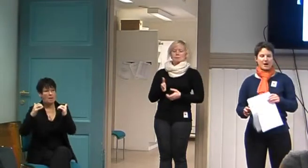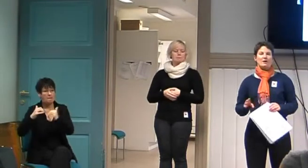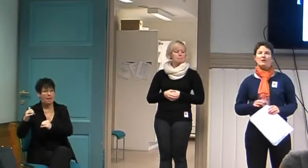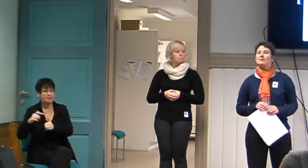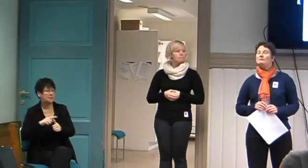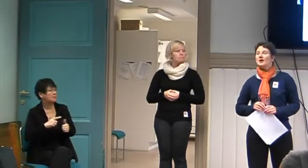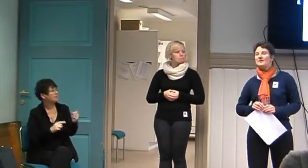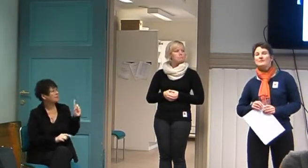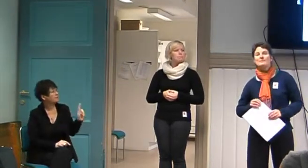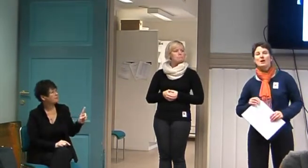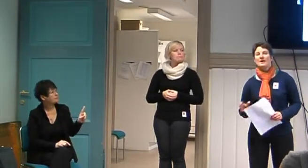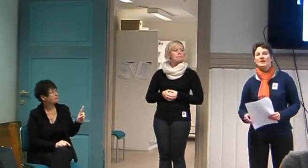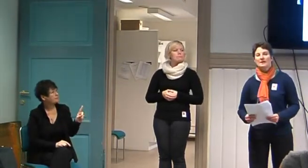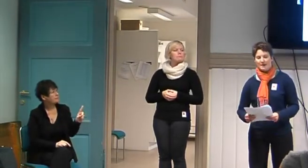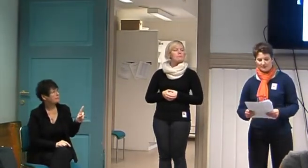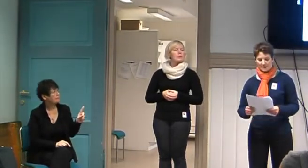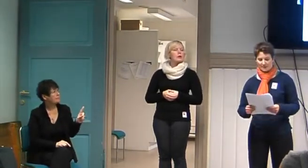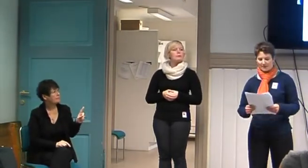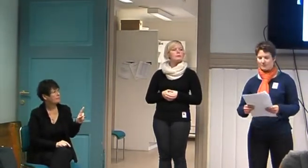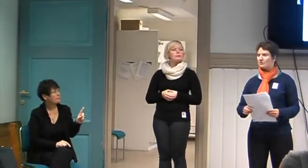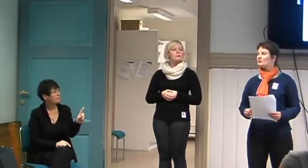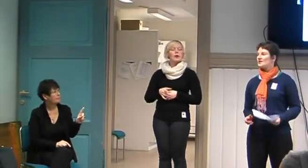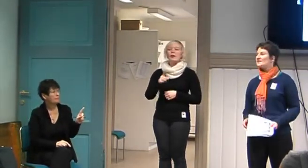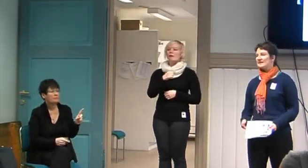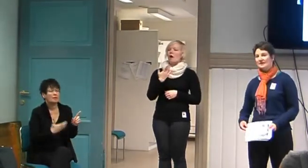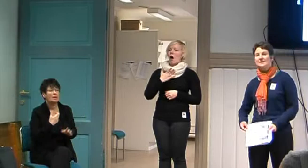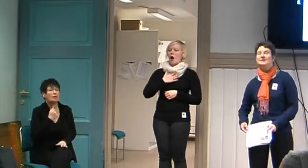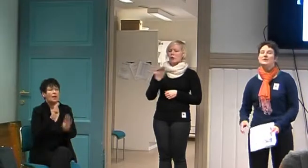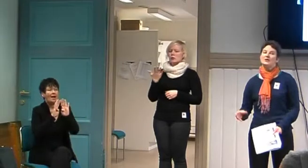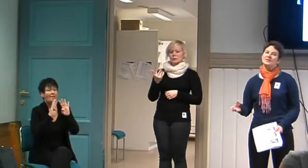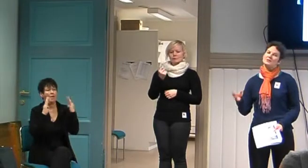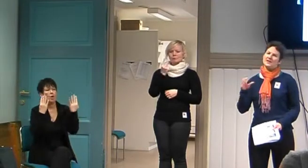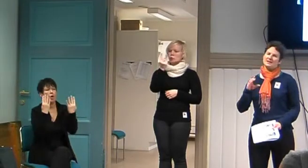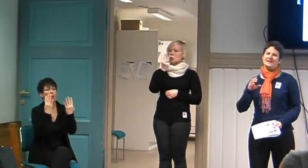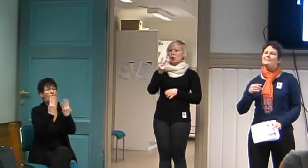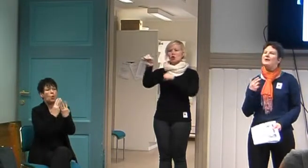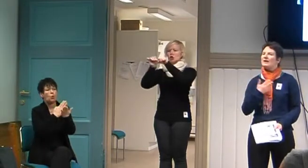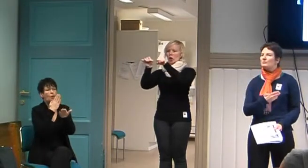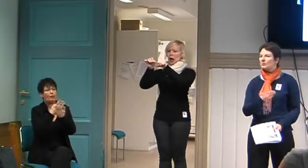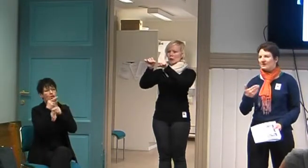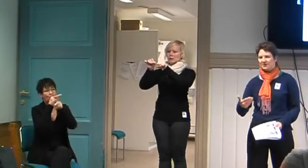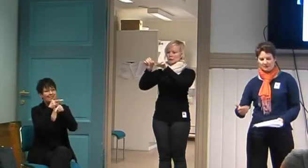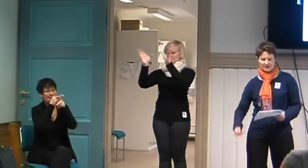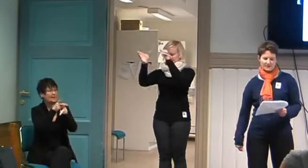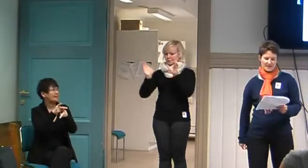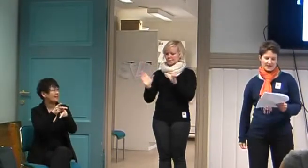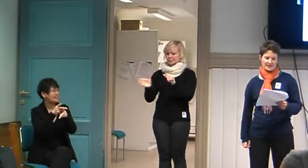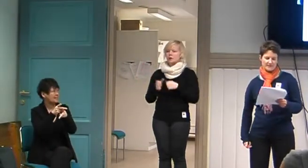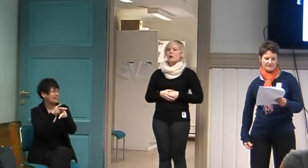We are run by a board of trustees, so they keep an eye on what we're